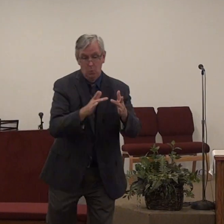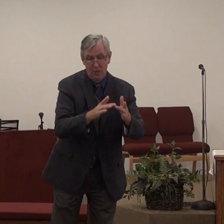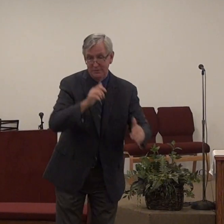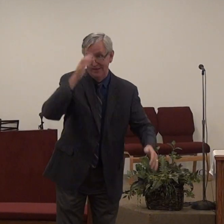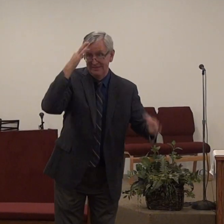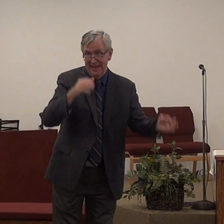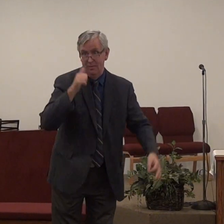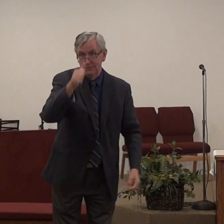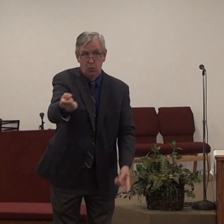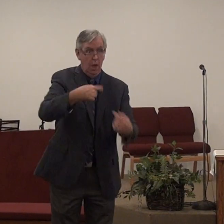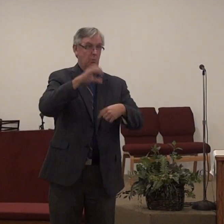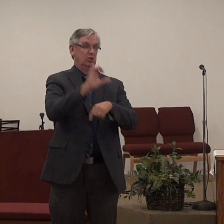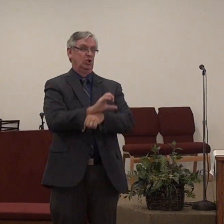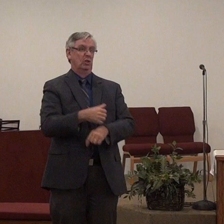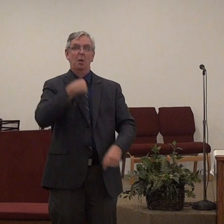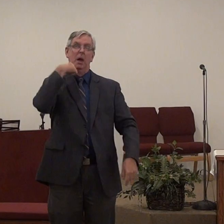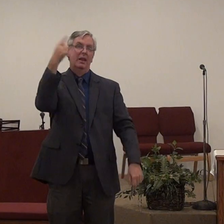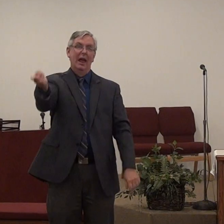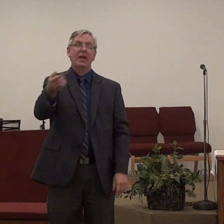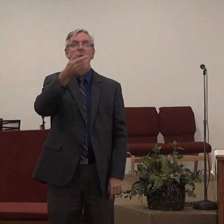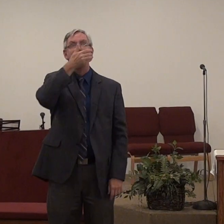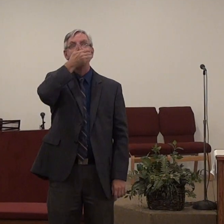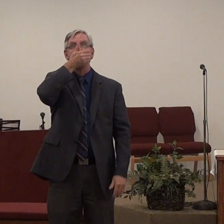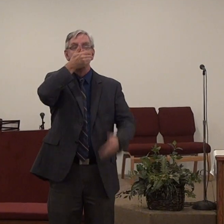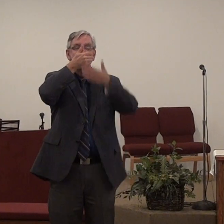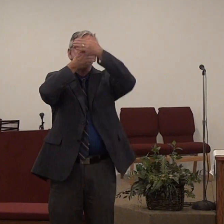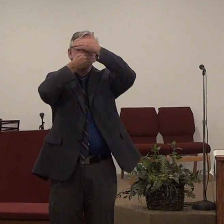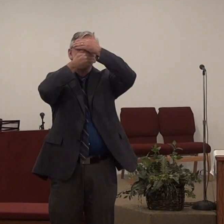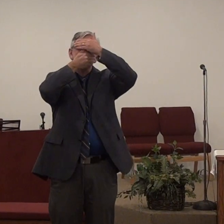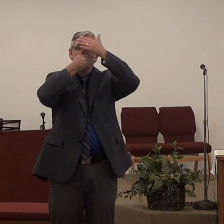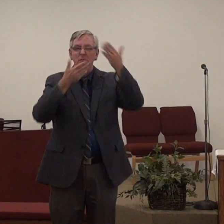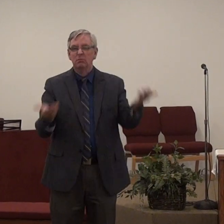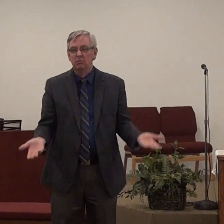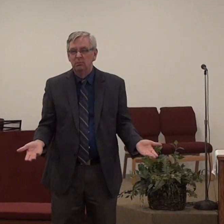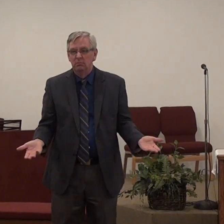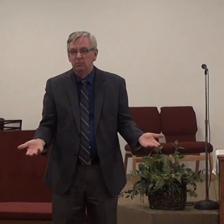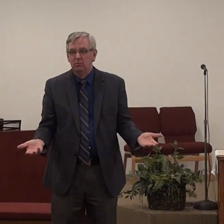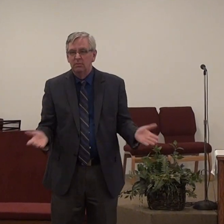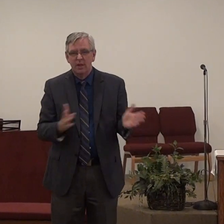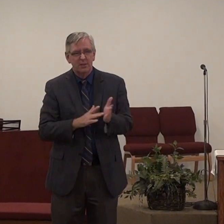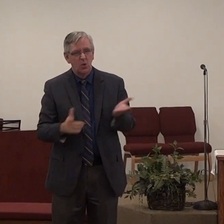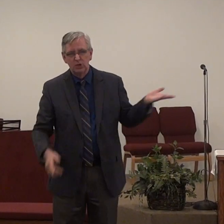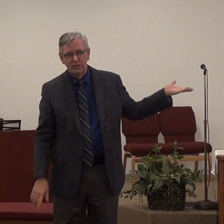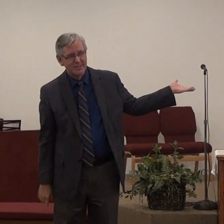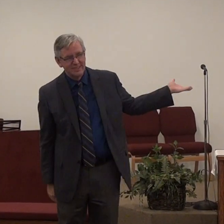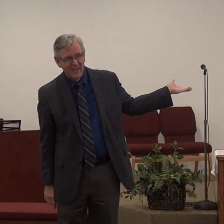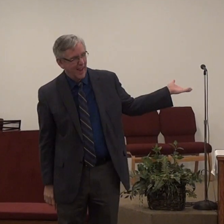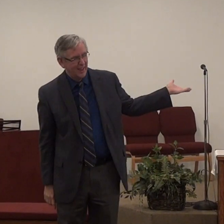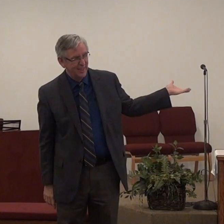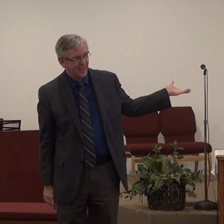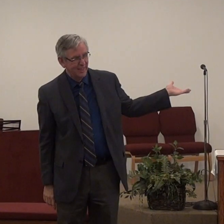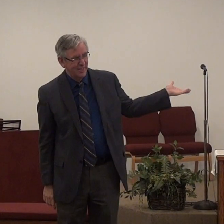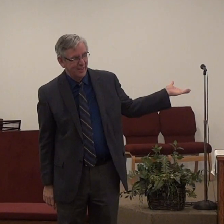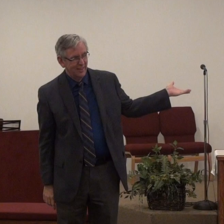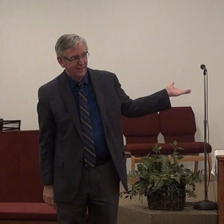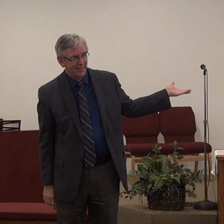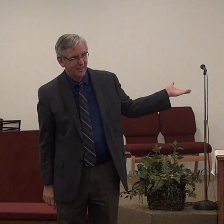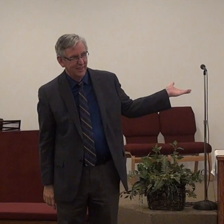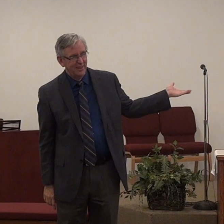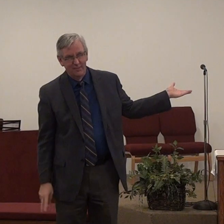internet, and if people want to come, they'll just see it there, but I don't have to do anything. That's not what